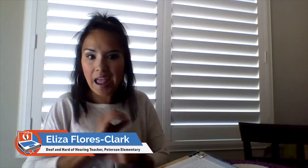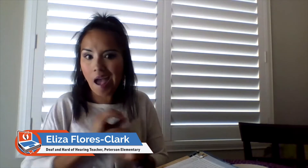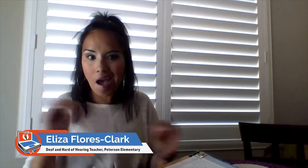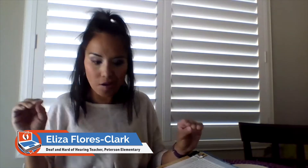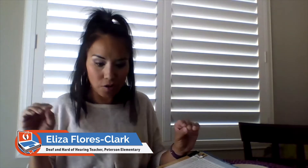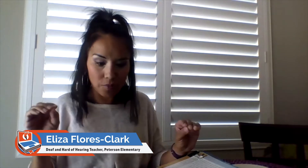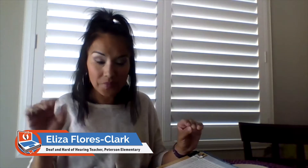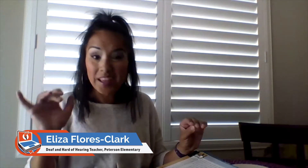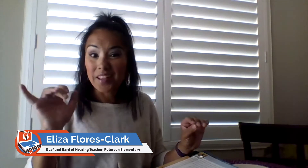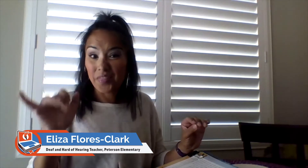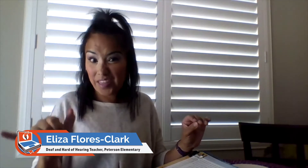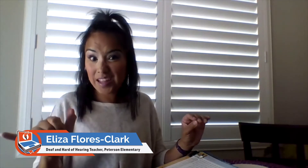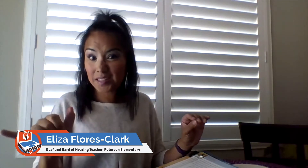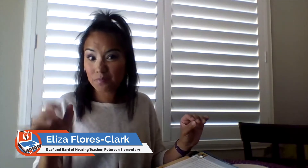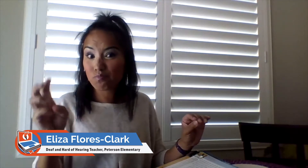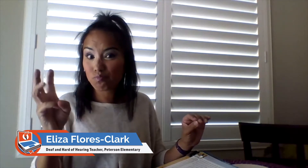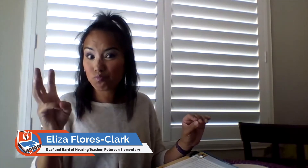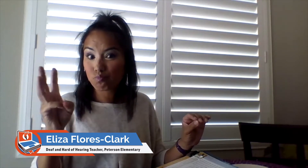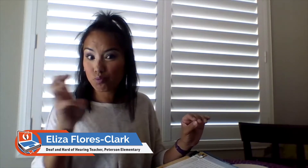at all. That's